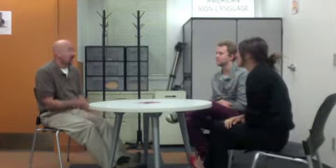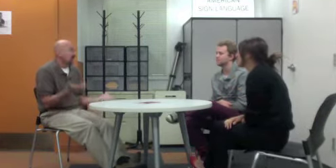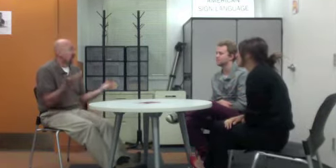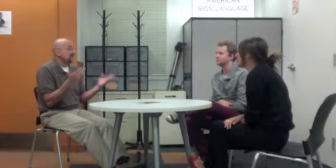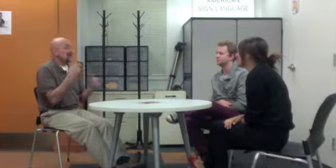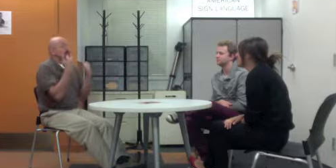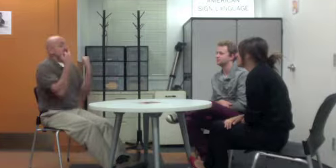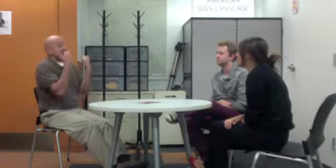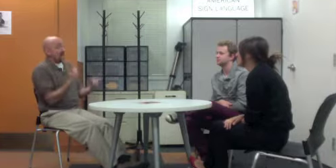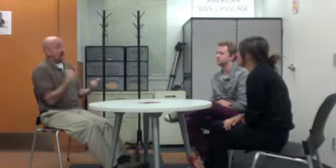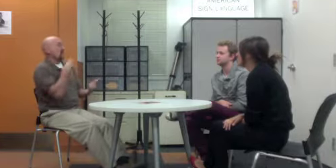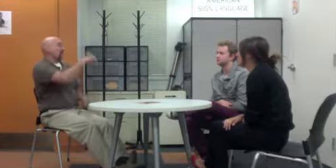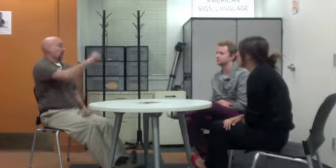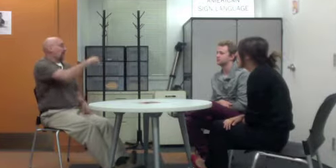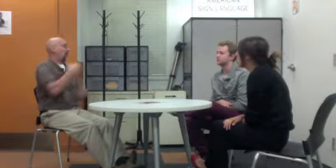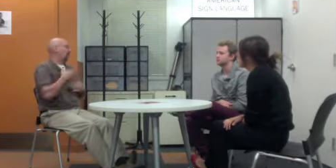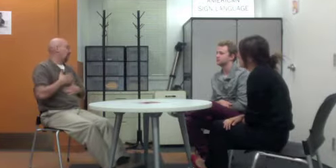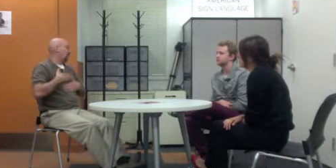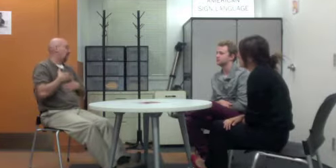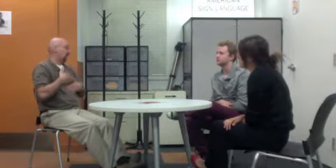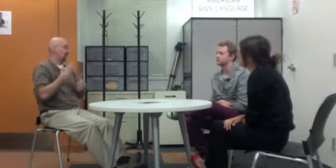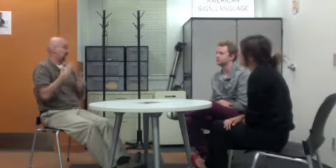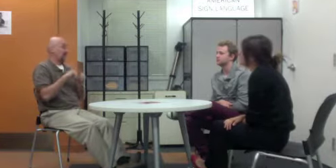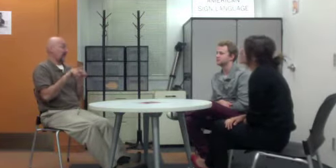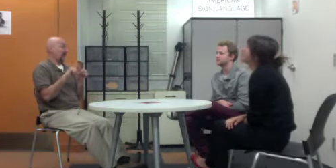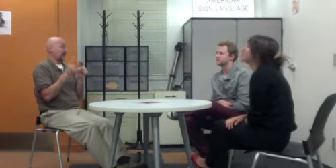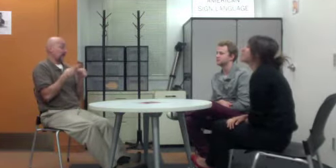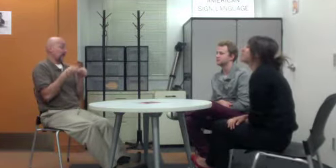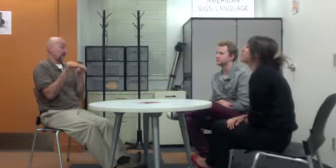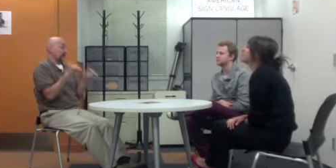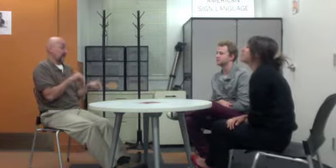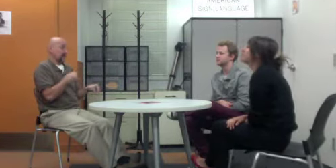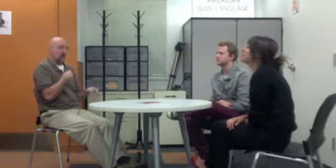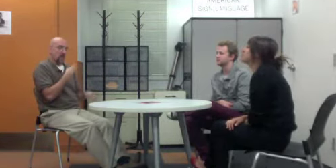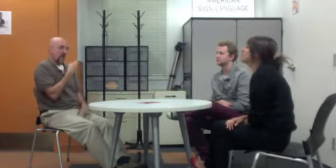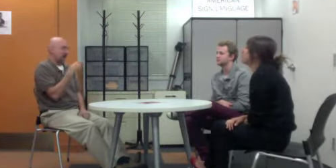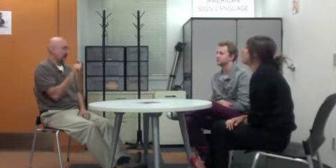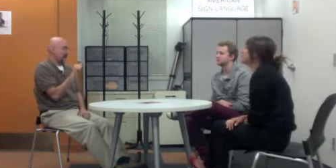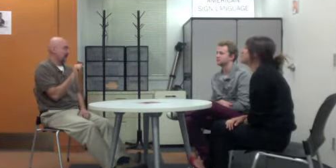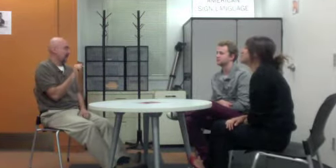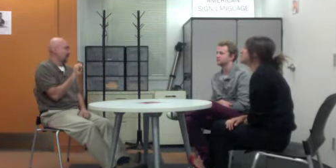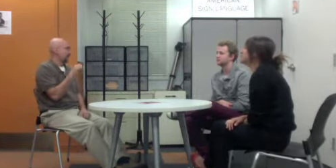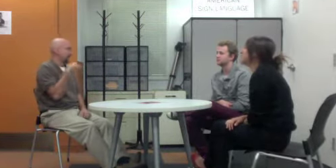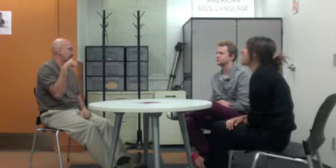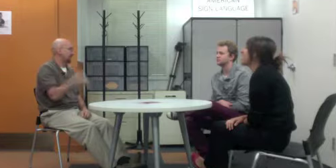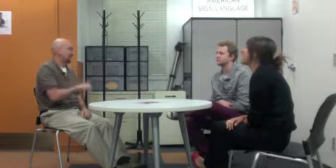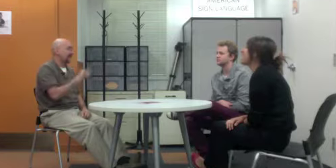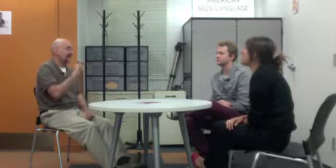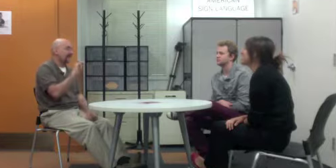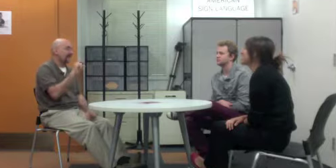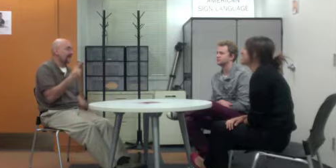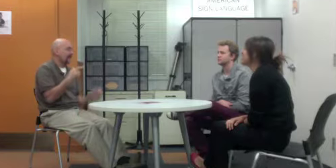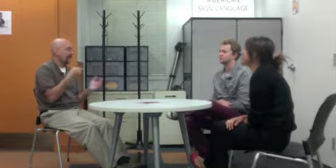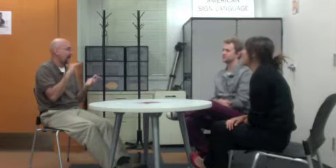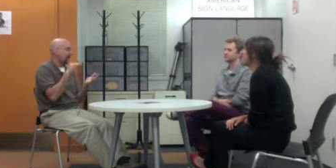Well, I mean, now, yes, I enjoy it. But when I first moved it, I hated it here. I